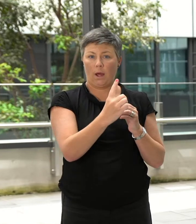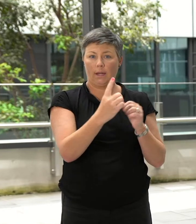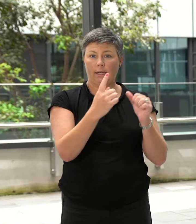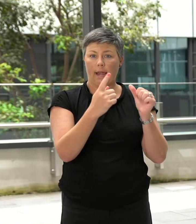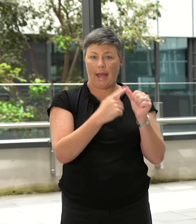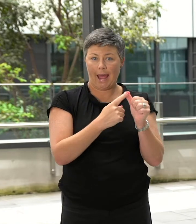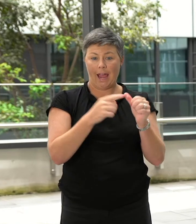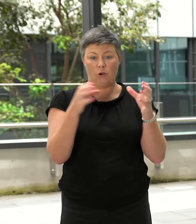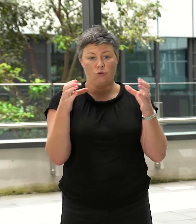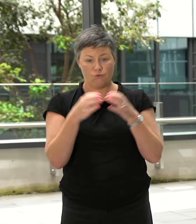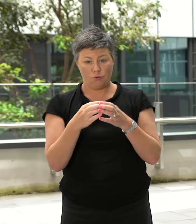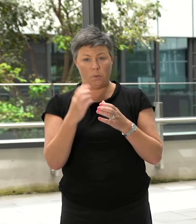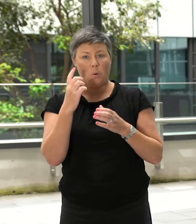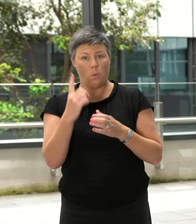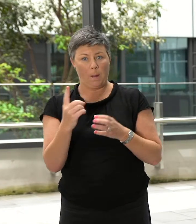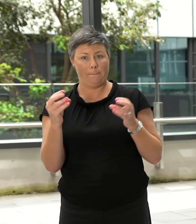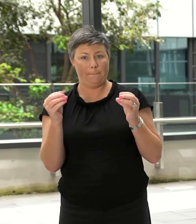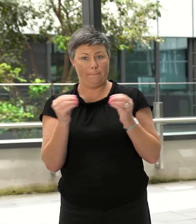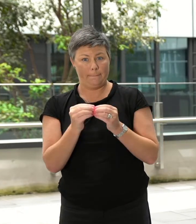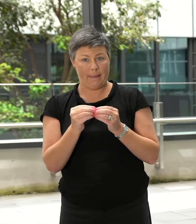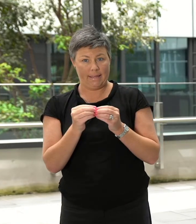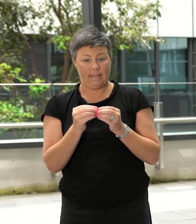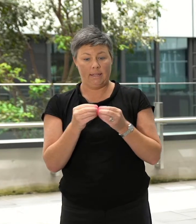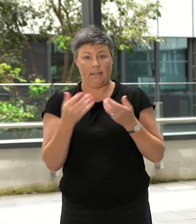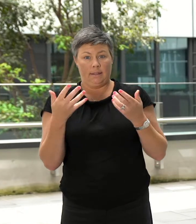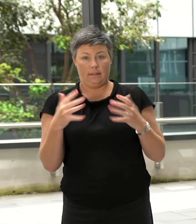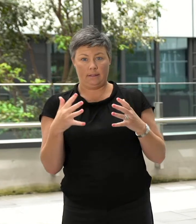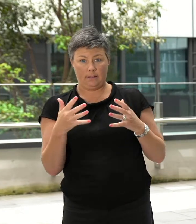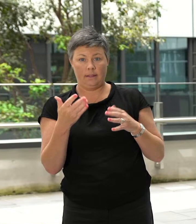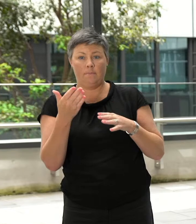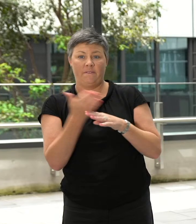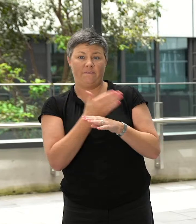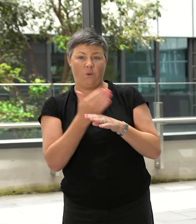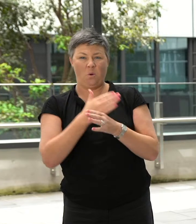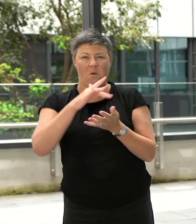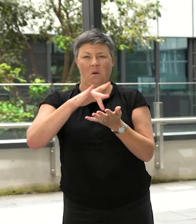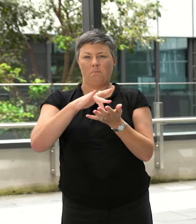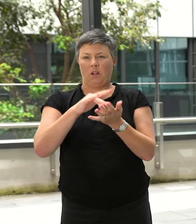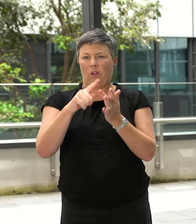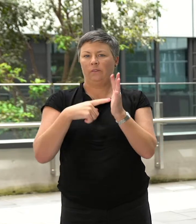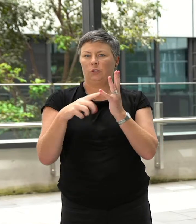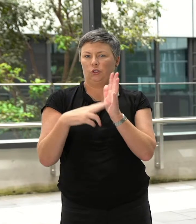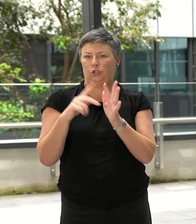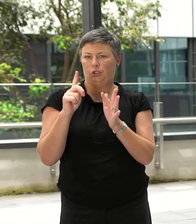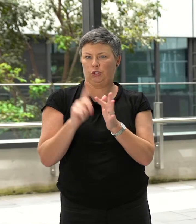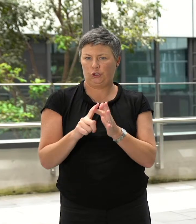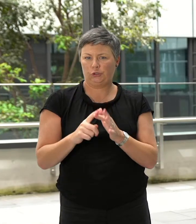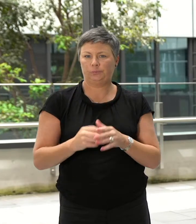emergency workers, done by mid-June, and that's what we are on target to deliver.